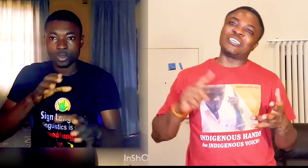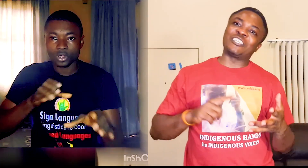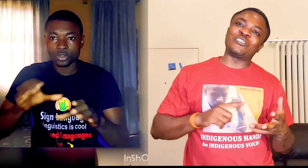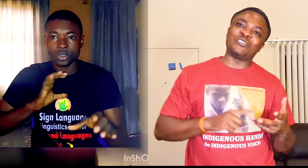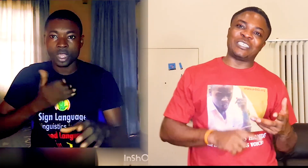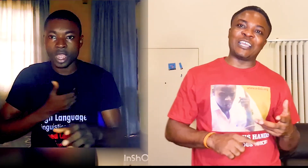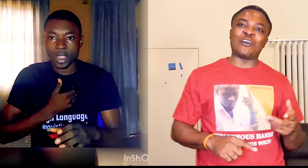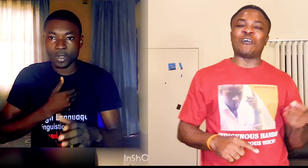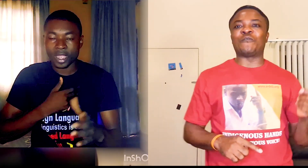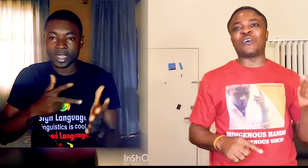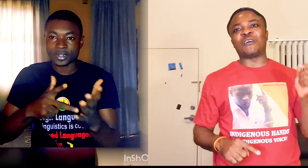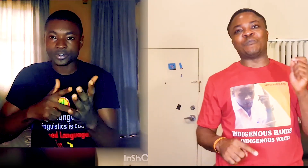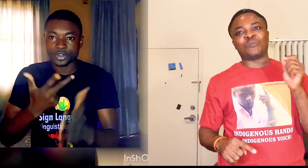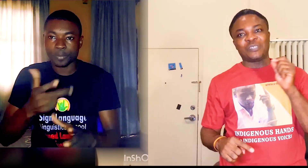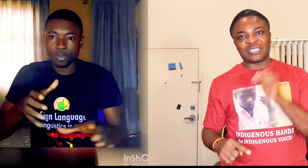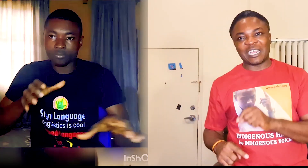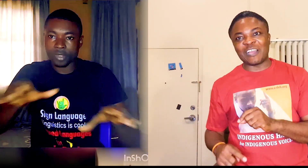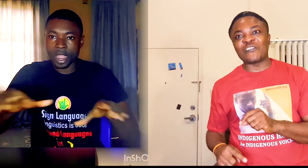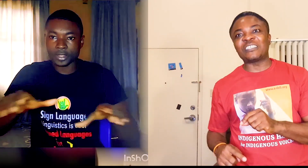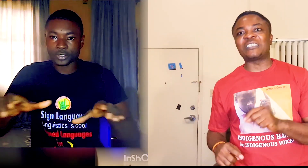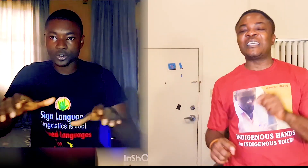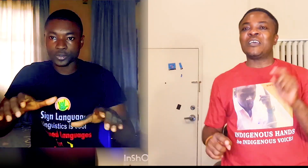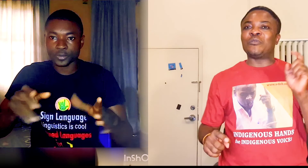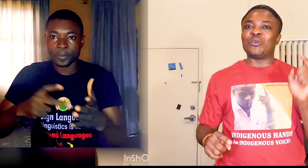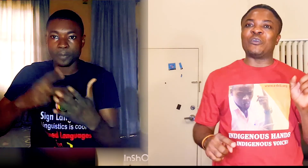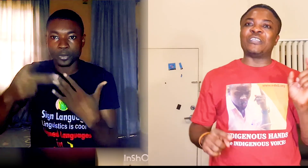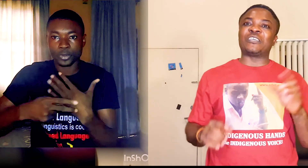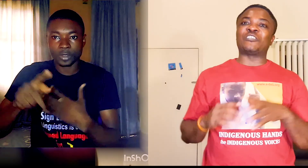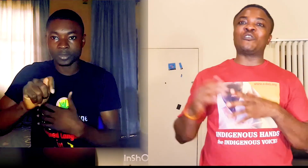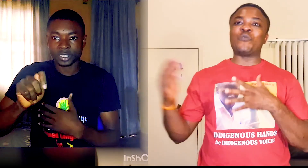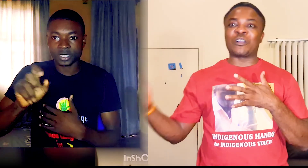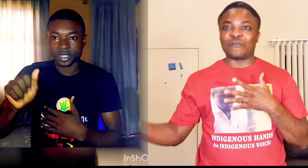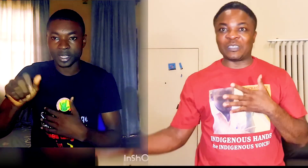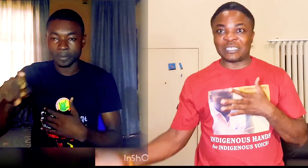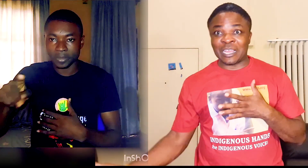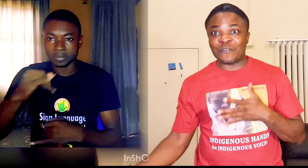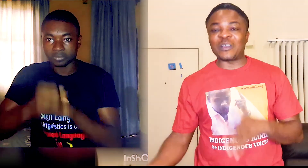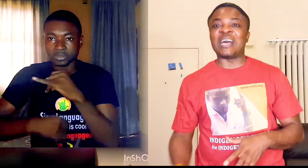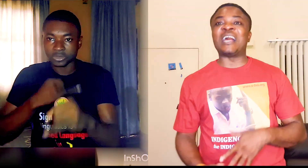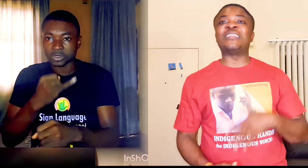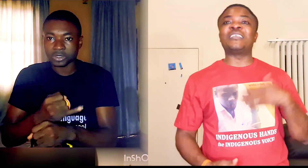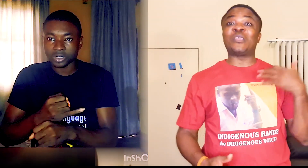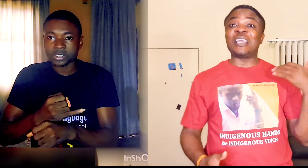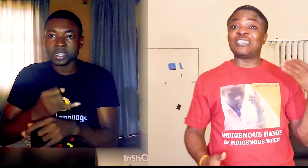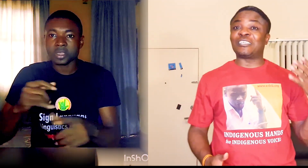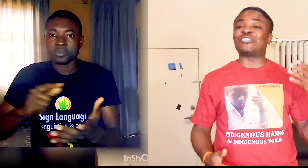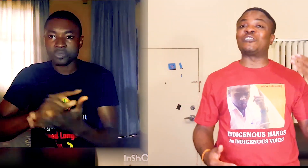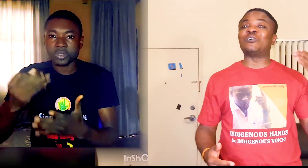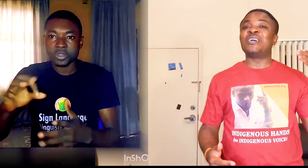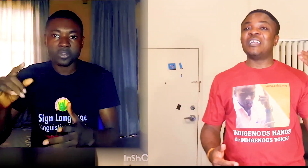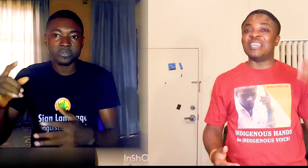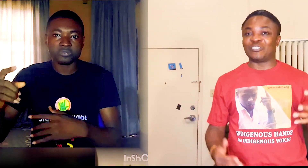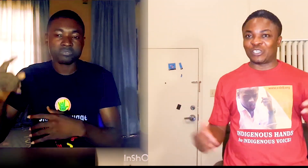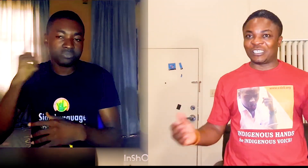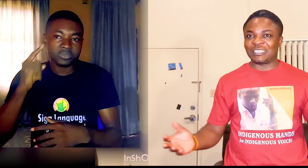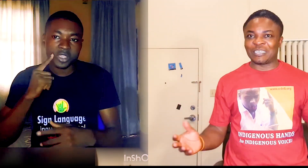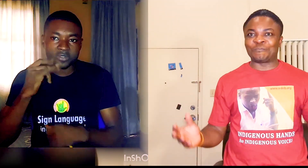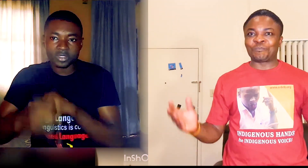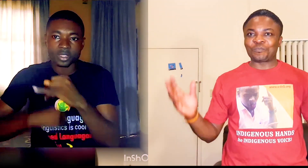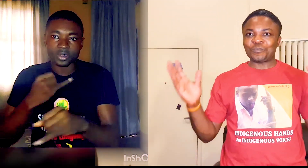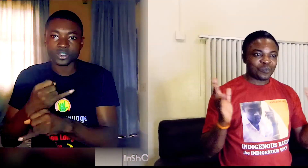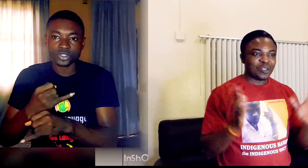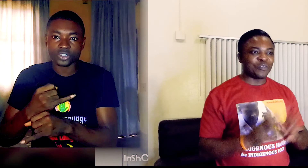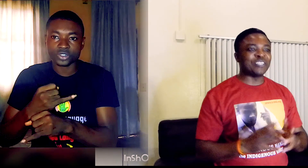the International Day of Sign Languages, the International Week of the Deaf, and the International Literacy